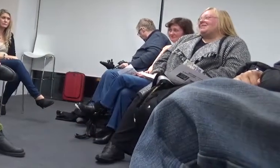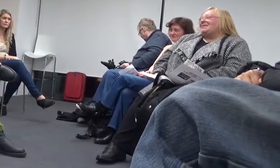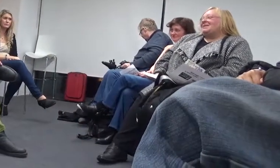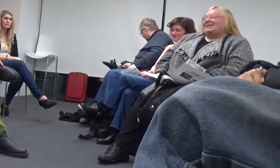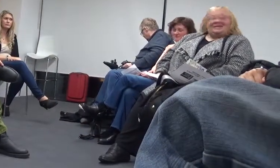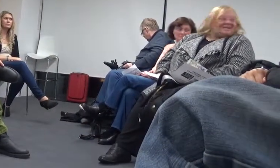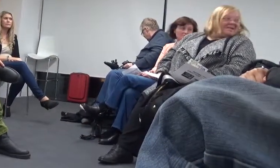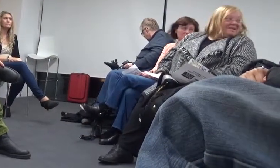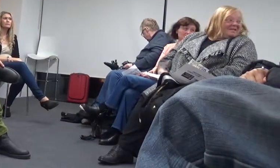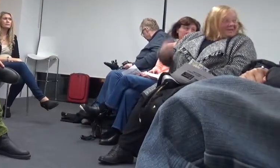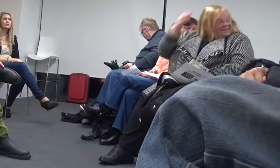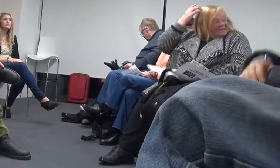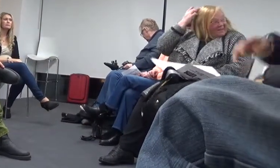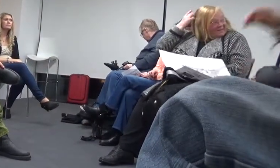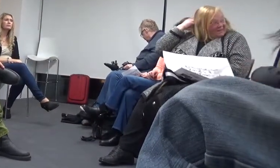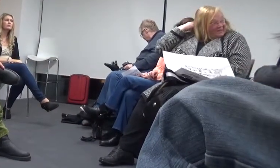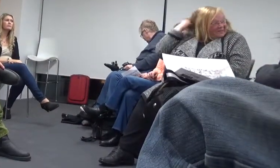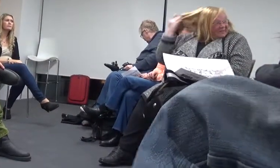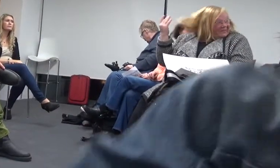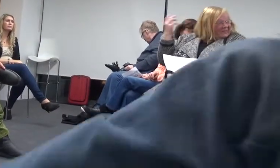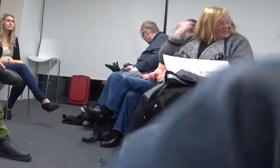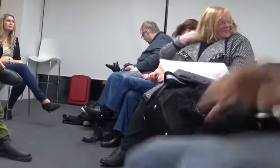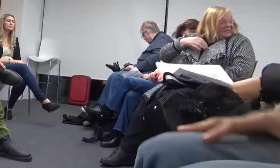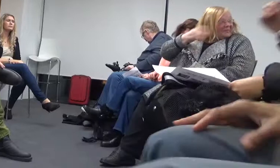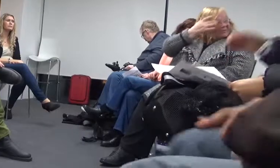Can I just ask what's behind